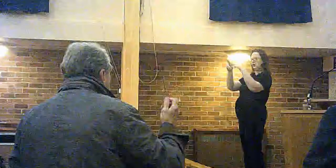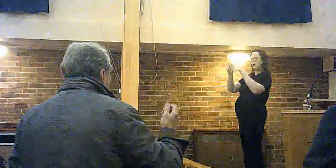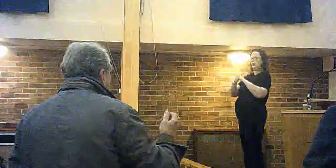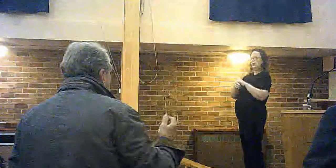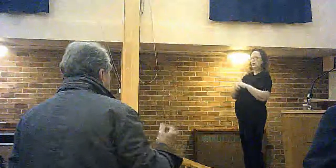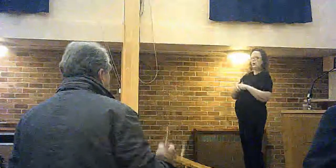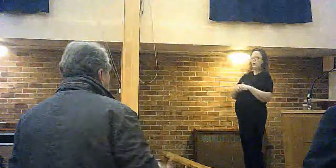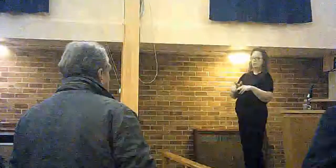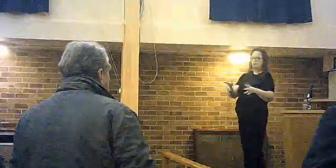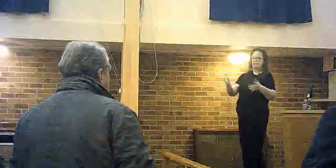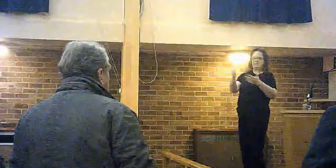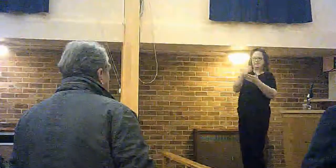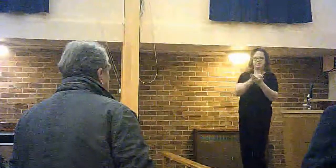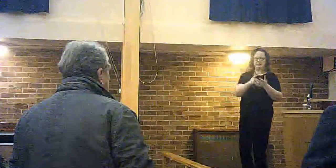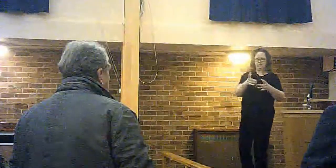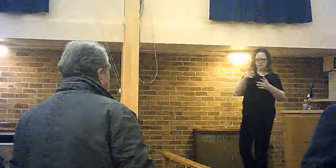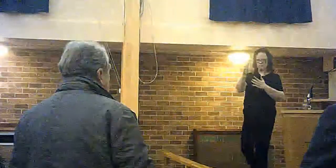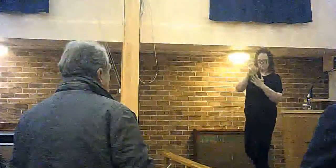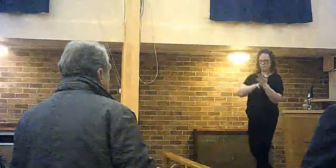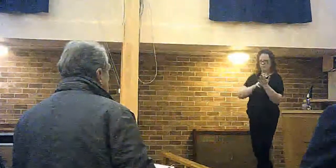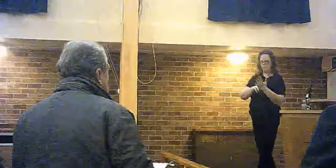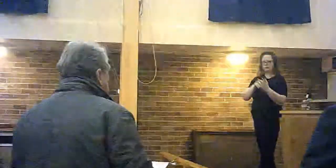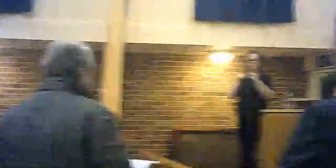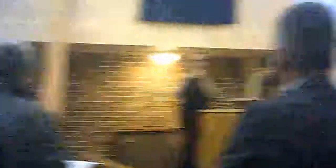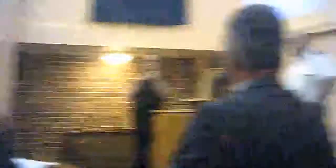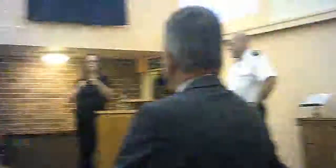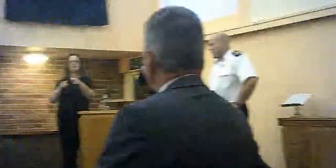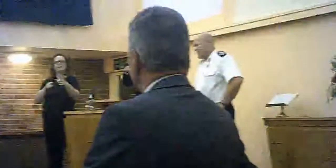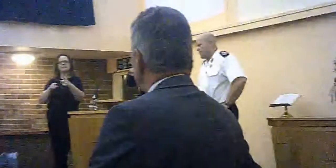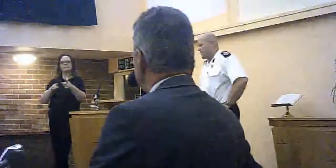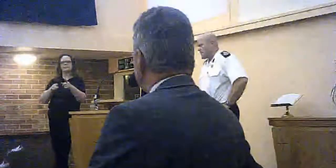the whole article there. That was to do with